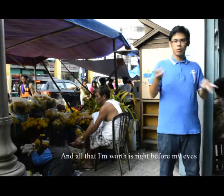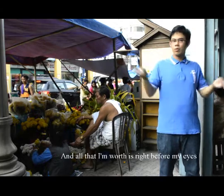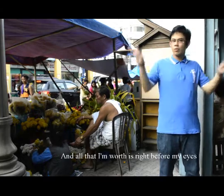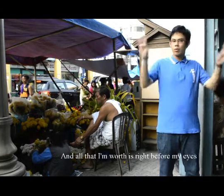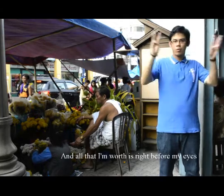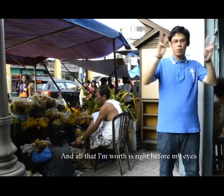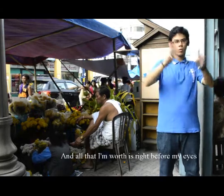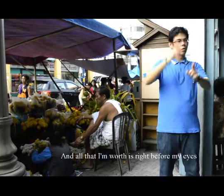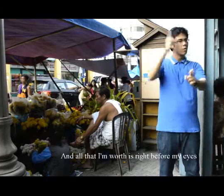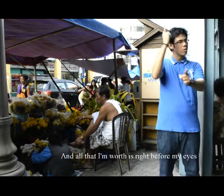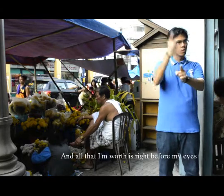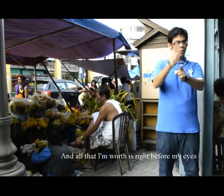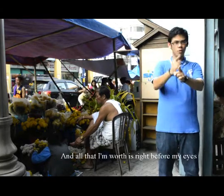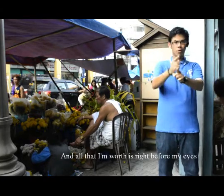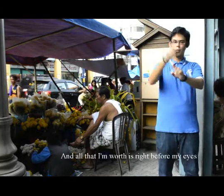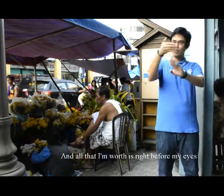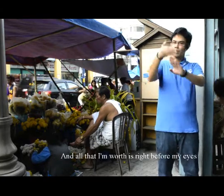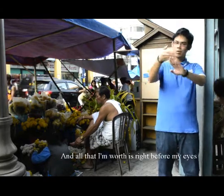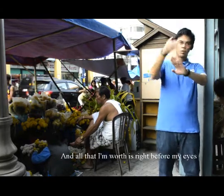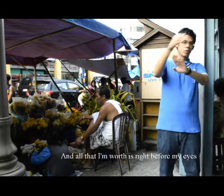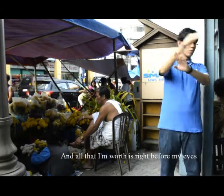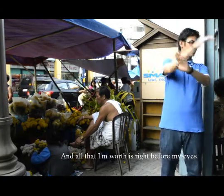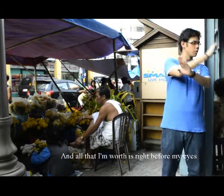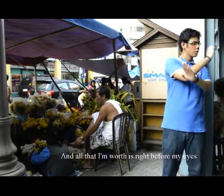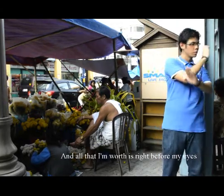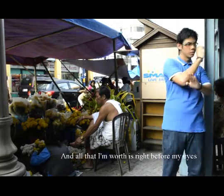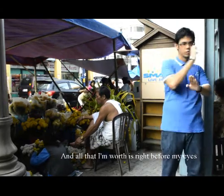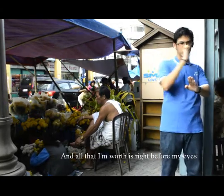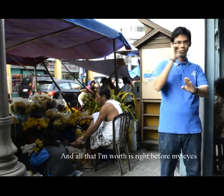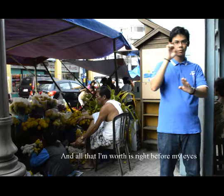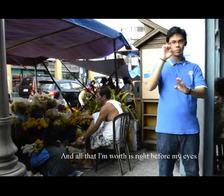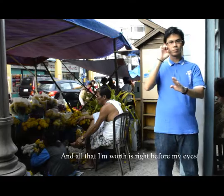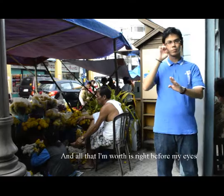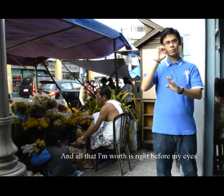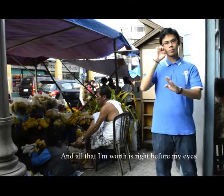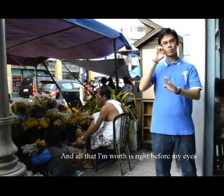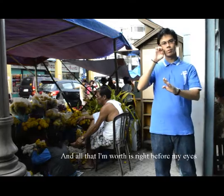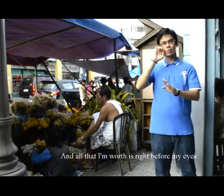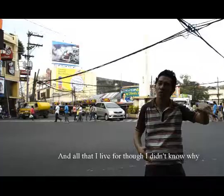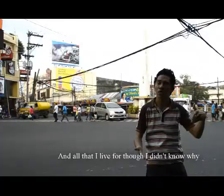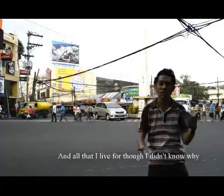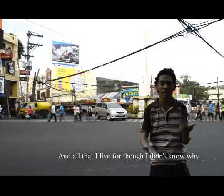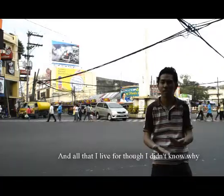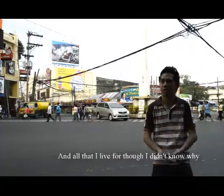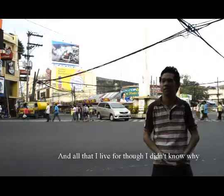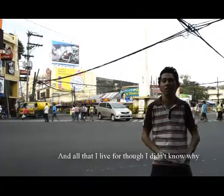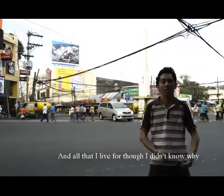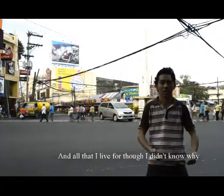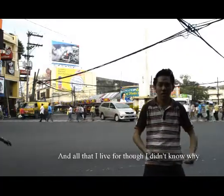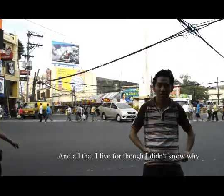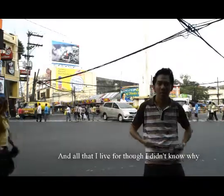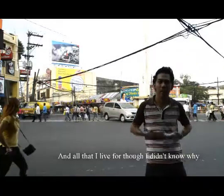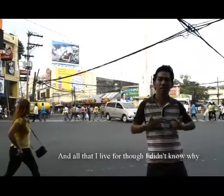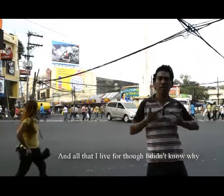I'm worth is right before my eyes. And all that I live